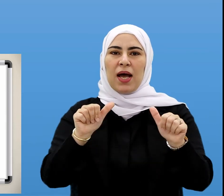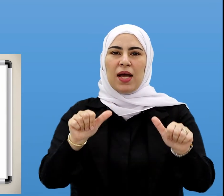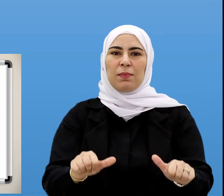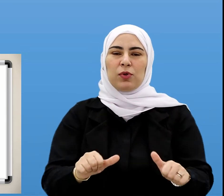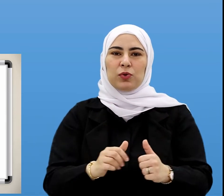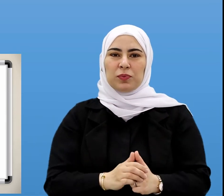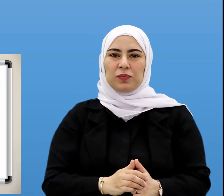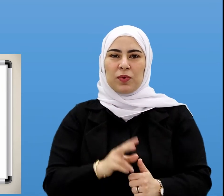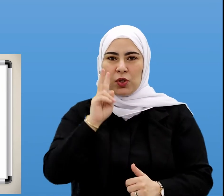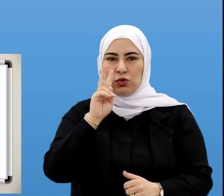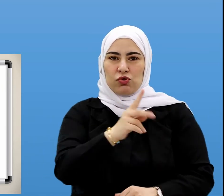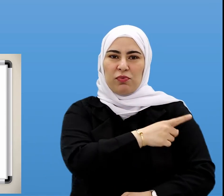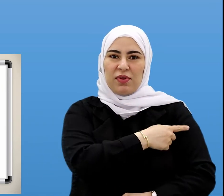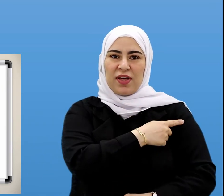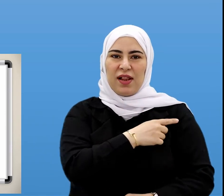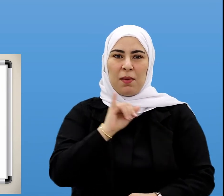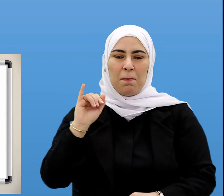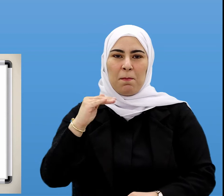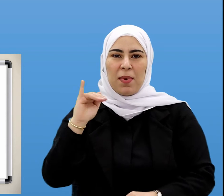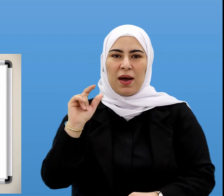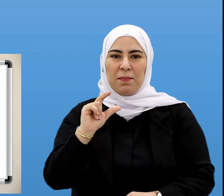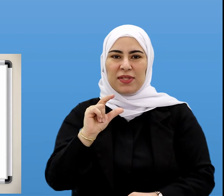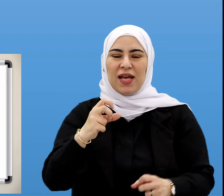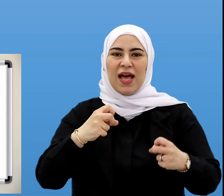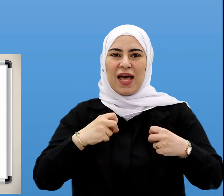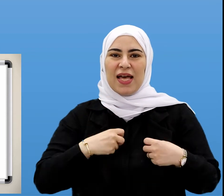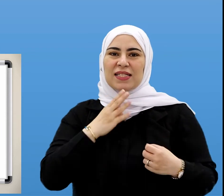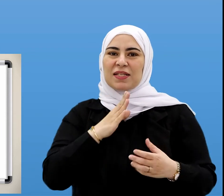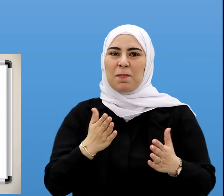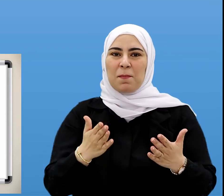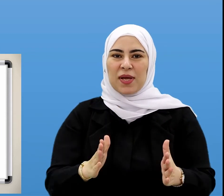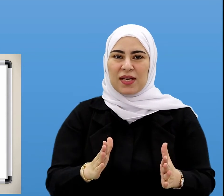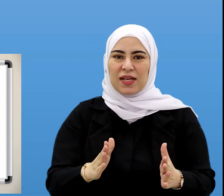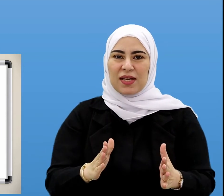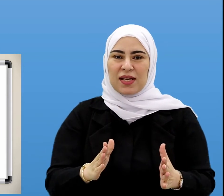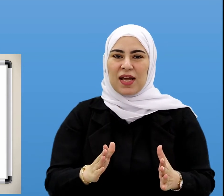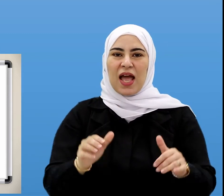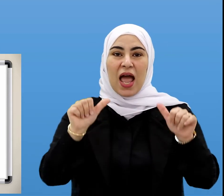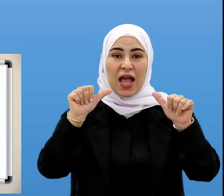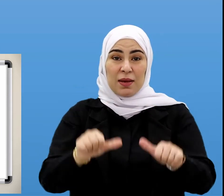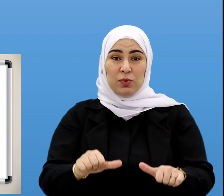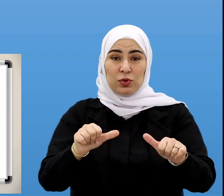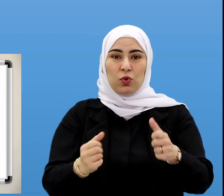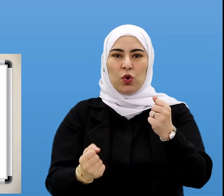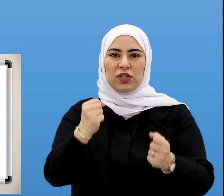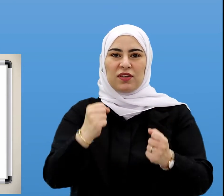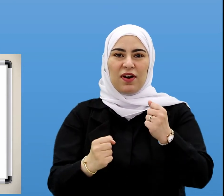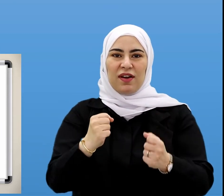is an example. Muhammad has been able to drive since he was 18. And also here we followed